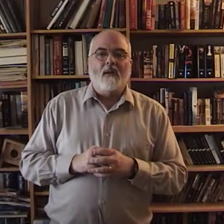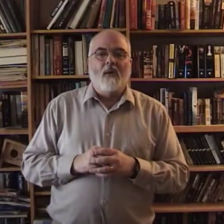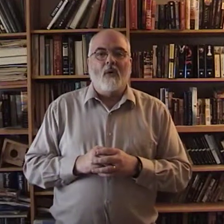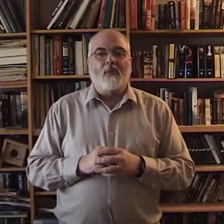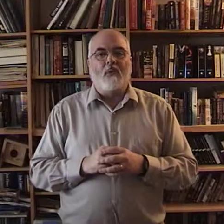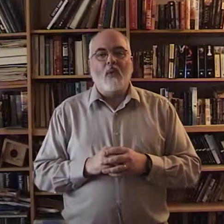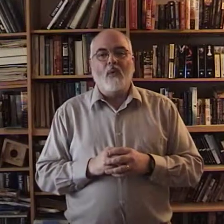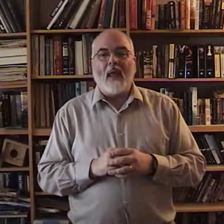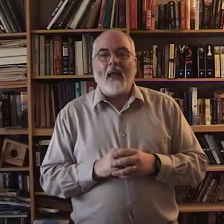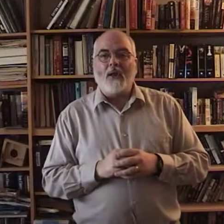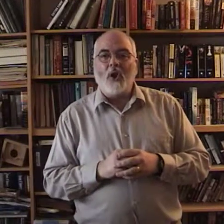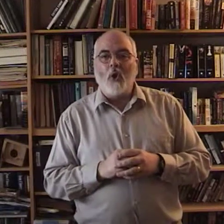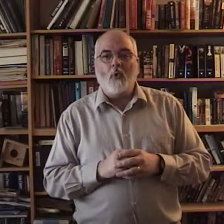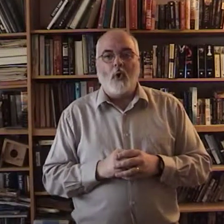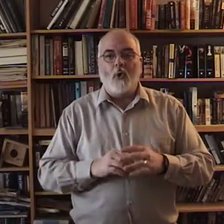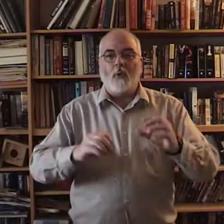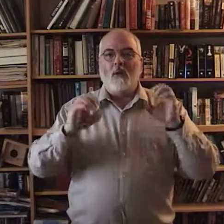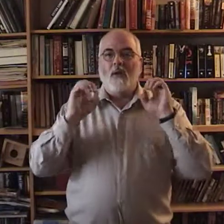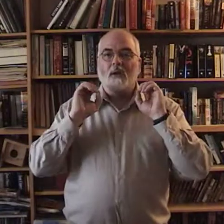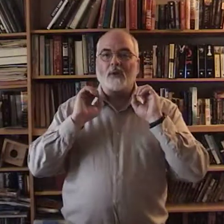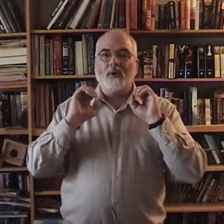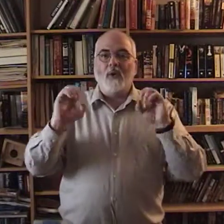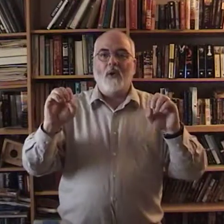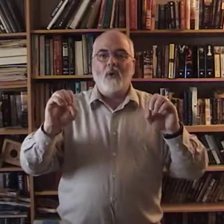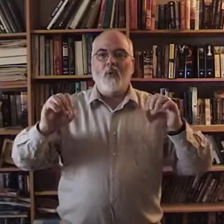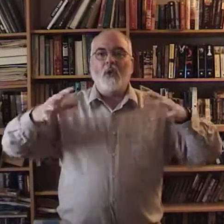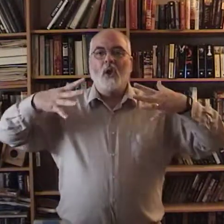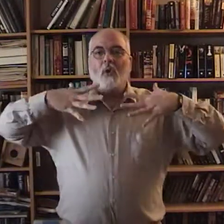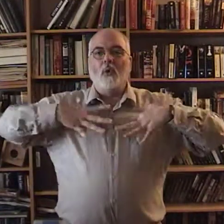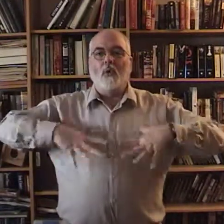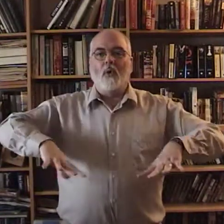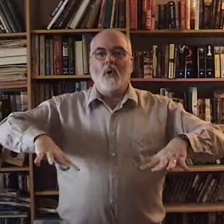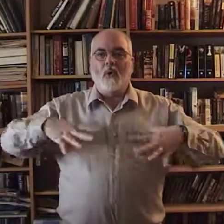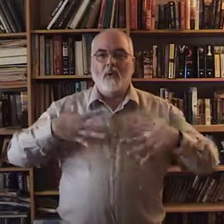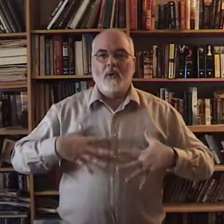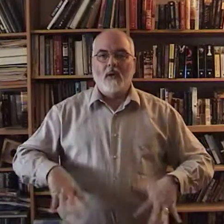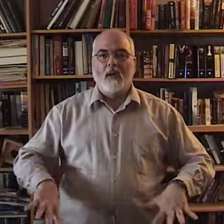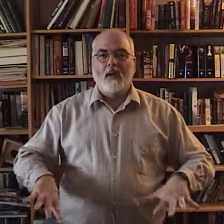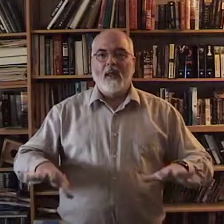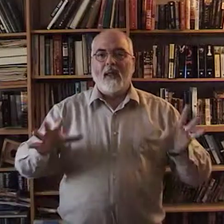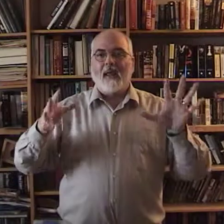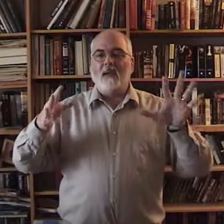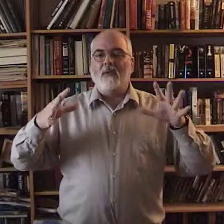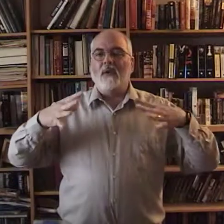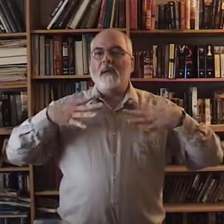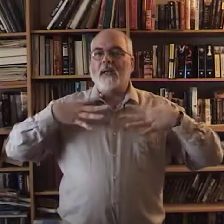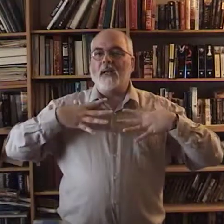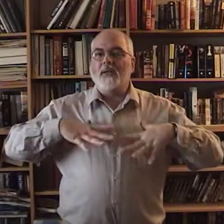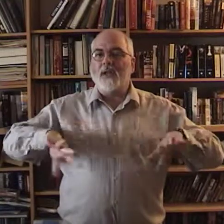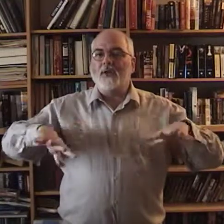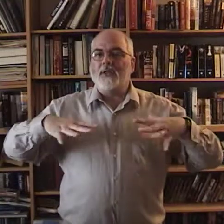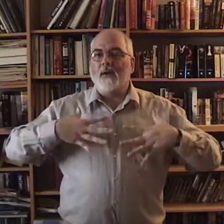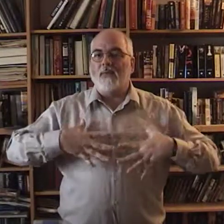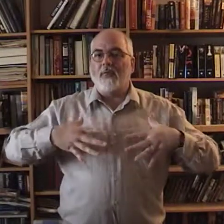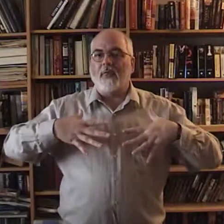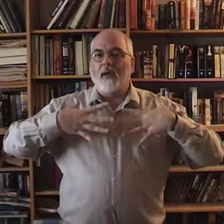No throne and no robe. No robe. And you basically touch yourself with your thumb. I'm